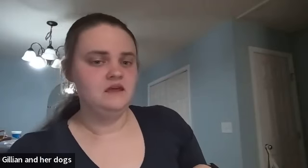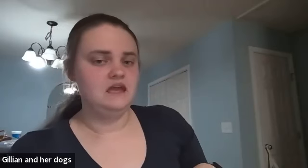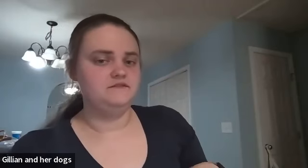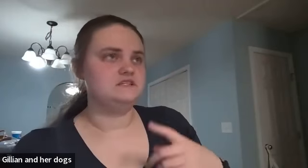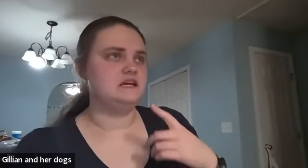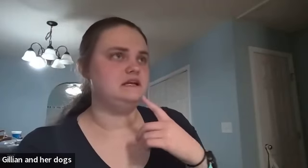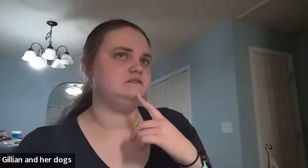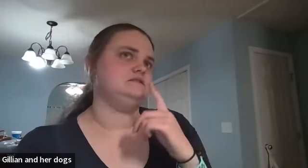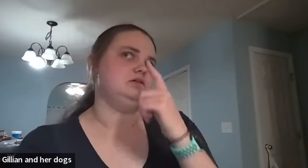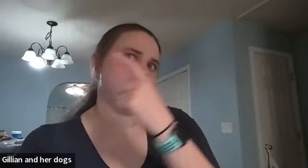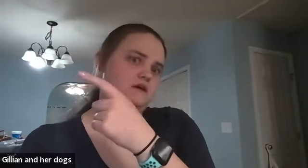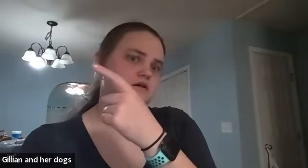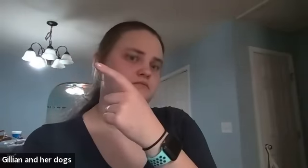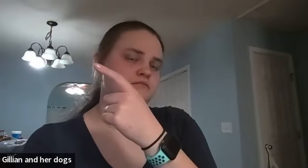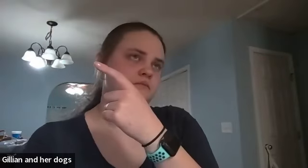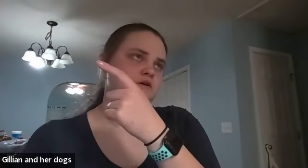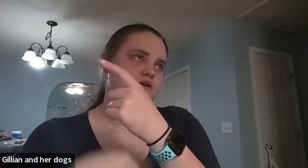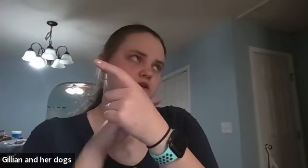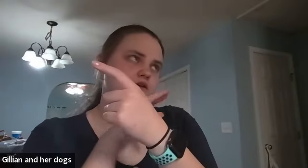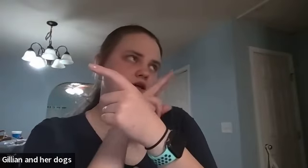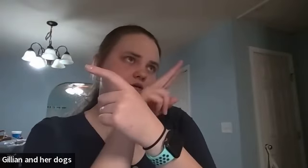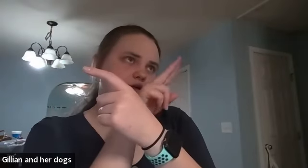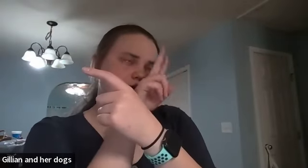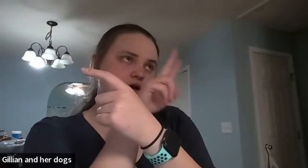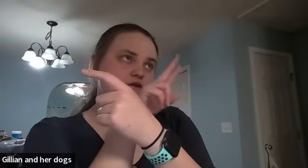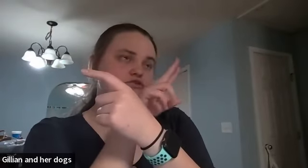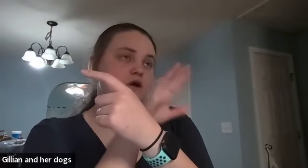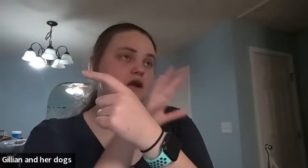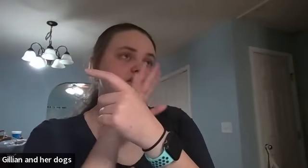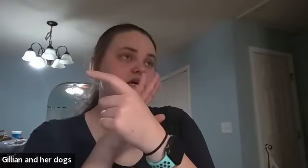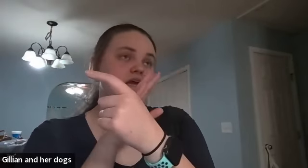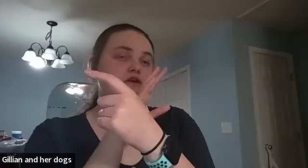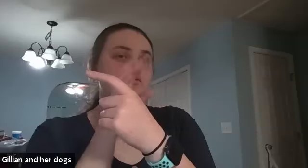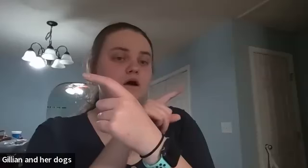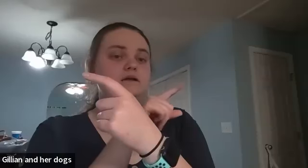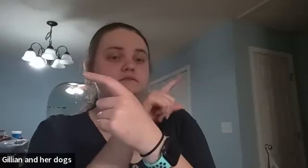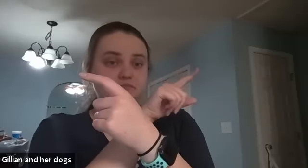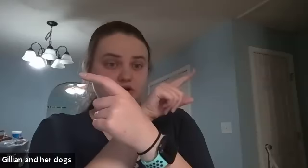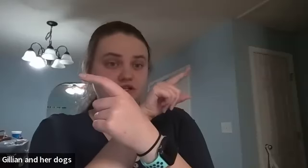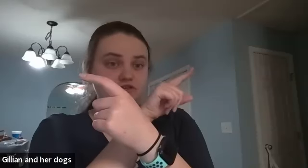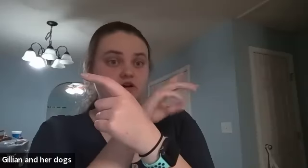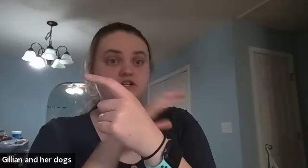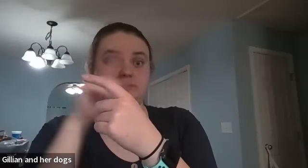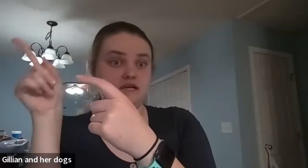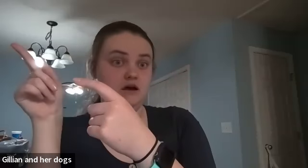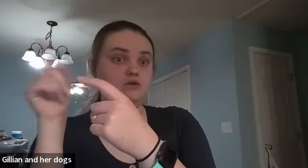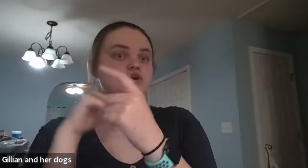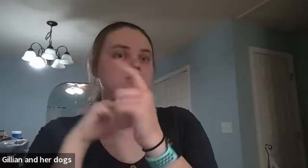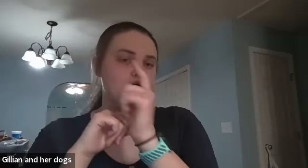If you're saying tell them, whoever you're trying to say you want the person you're talking to tell, you go in